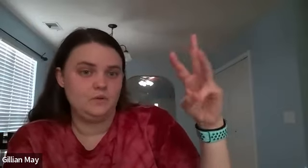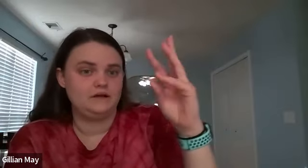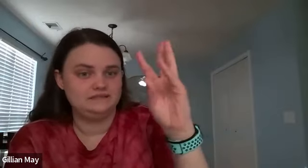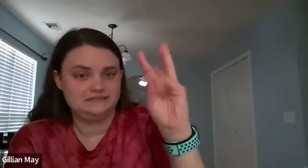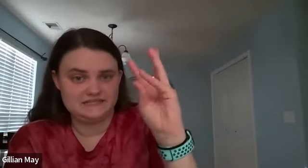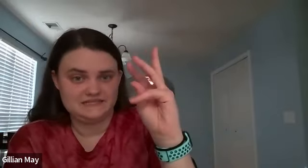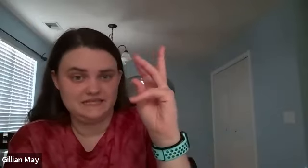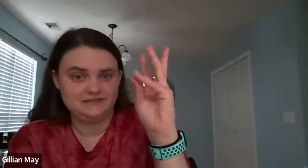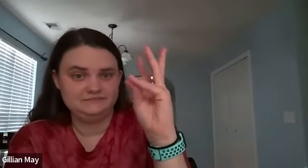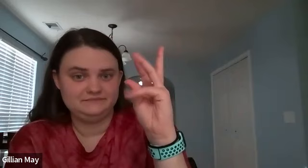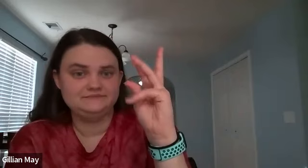Or 16.